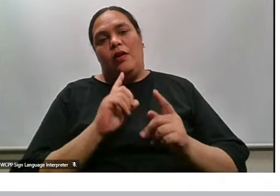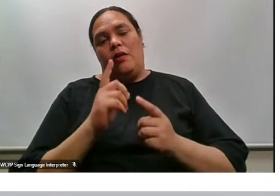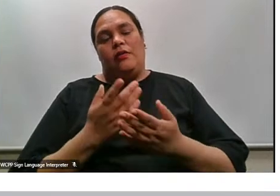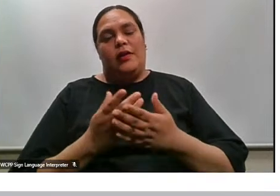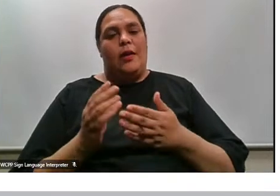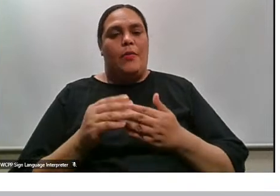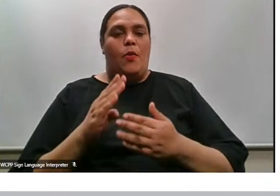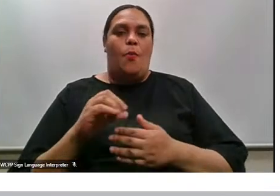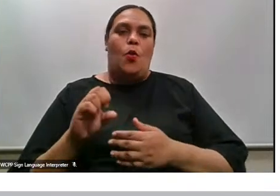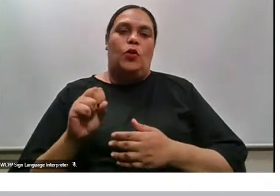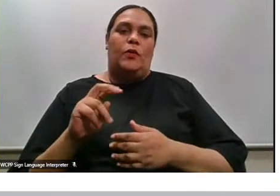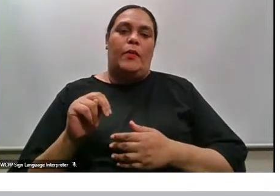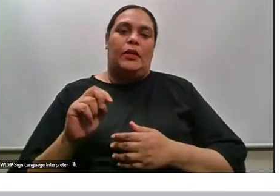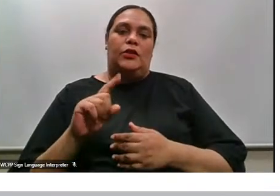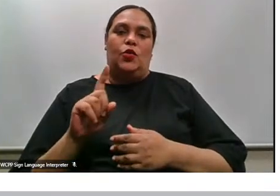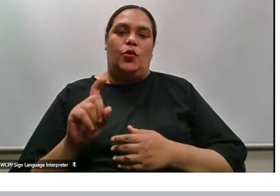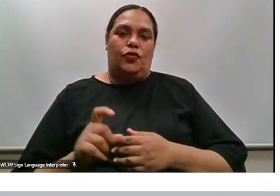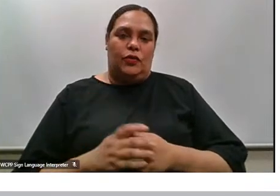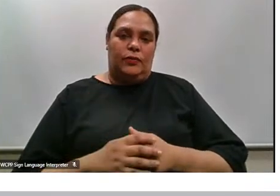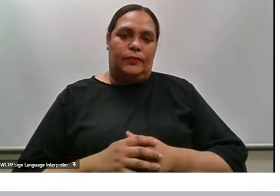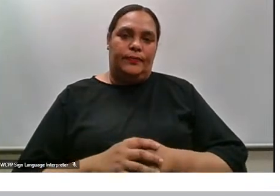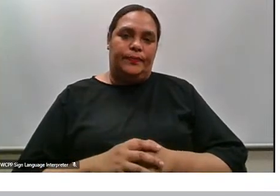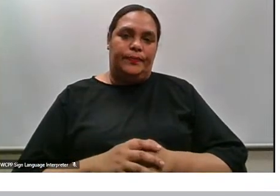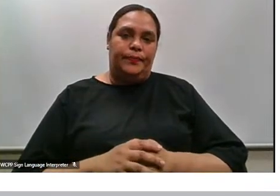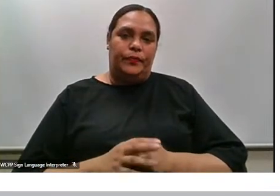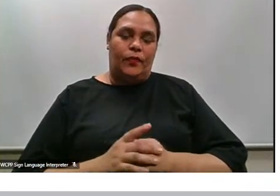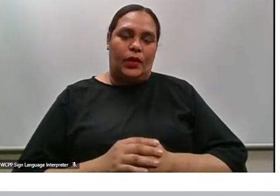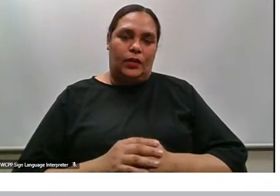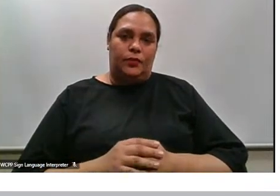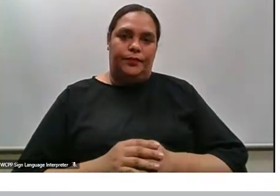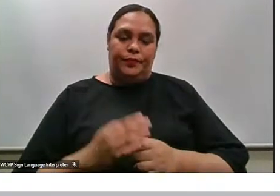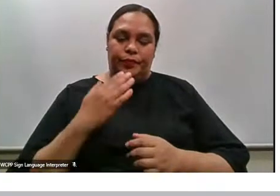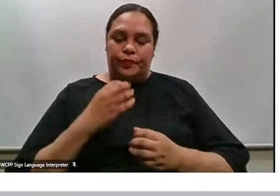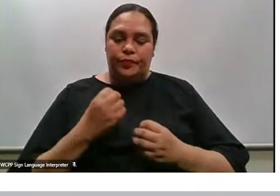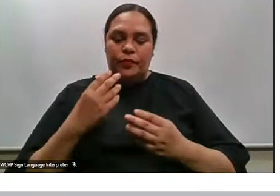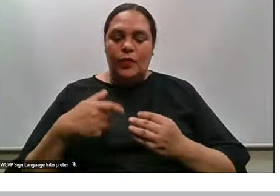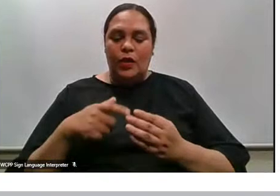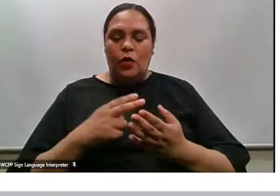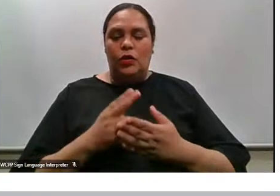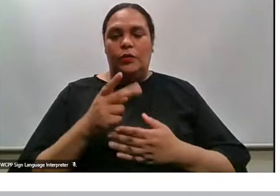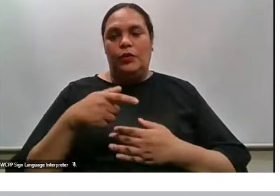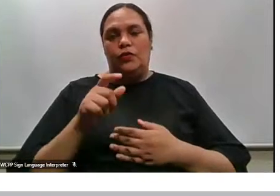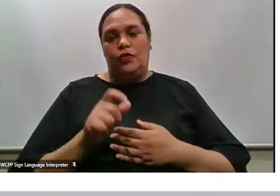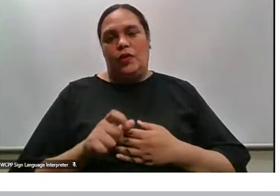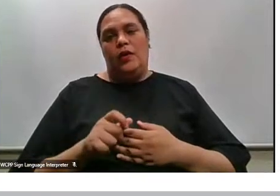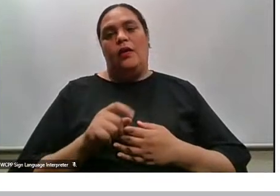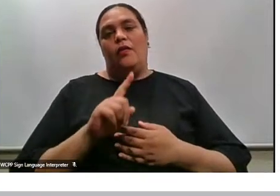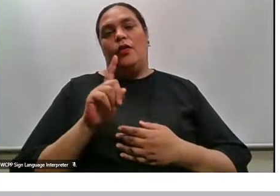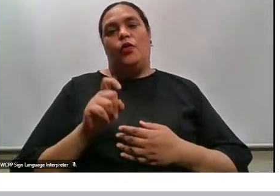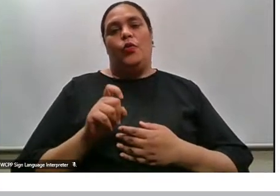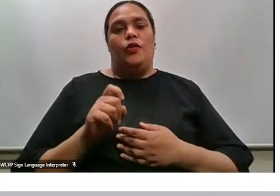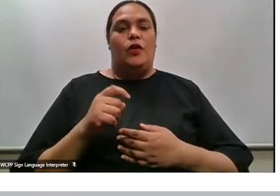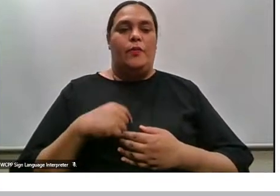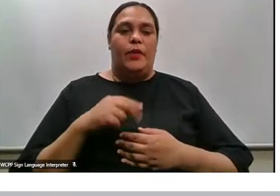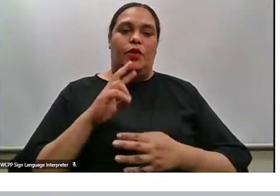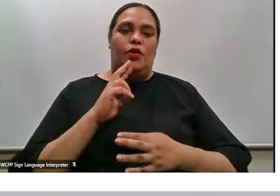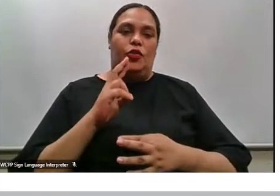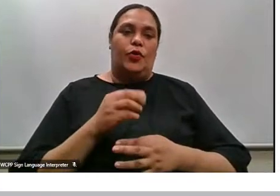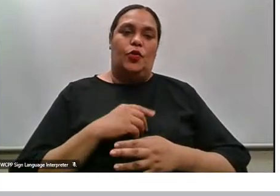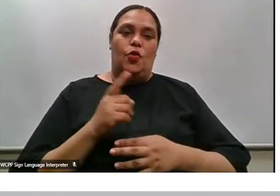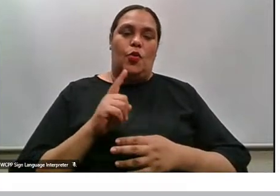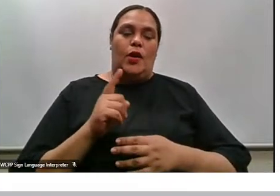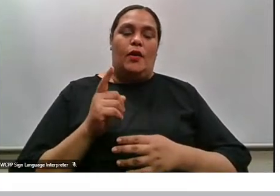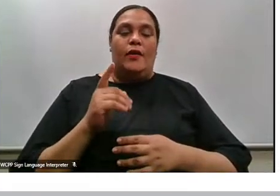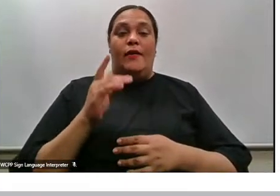Member Bosman's question. Thank you. Thank you, Honorable Chair. The question I'm responding to is whether